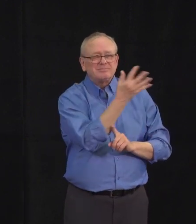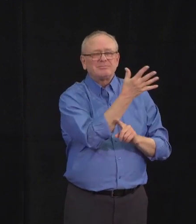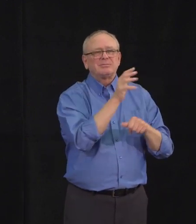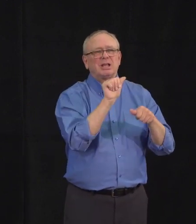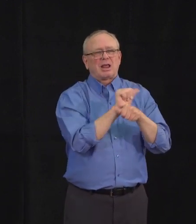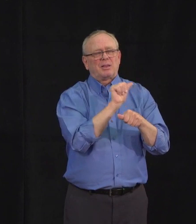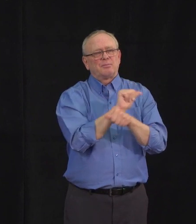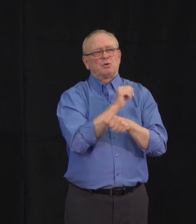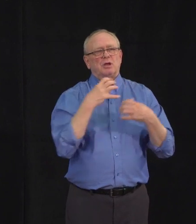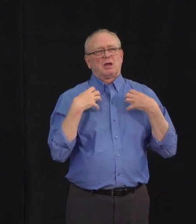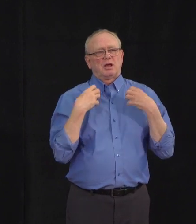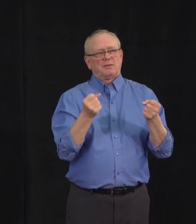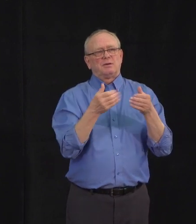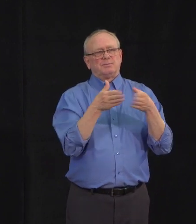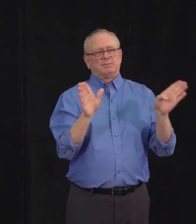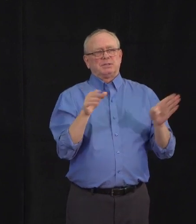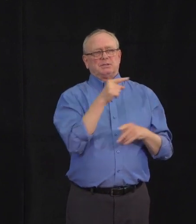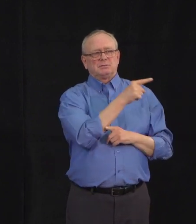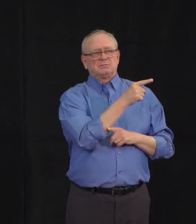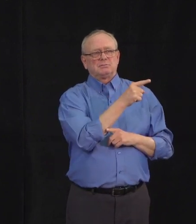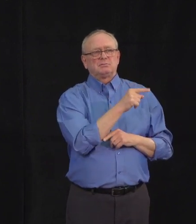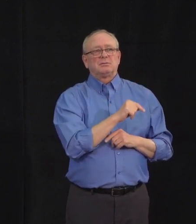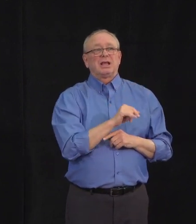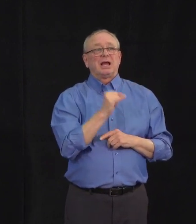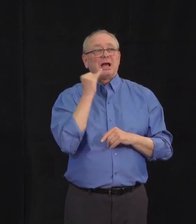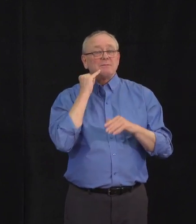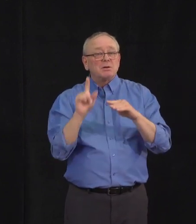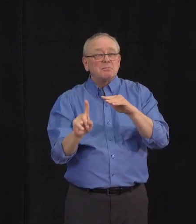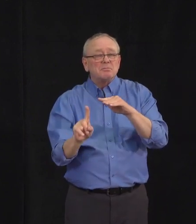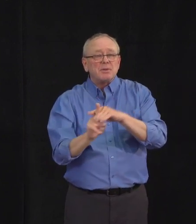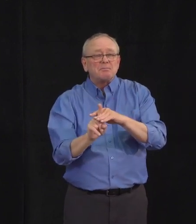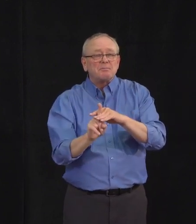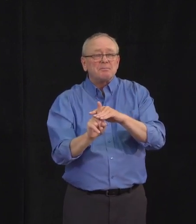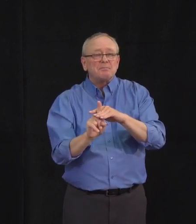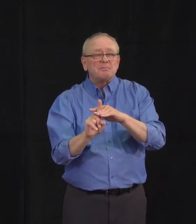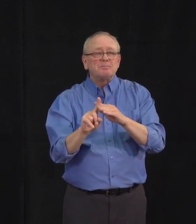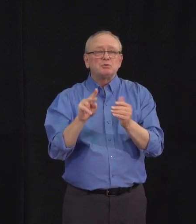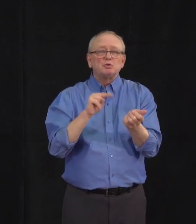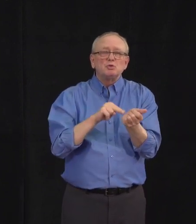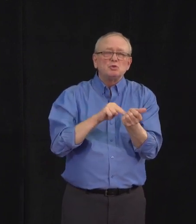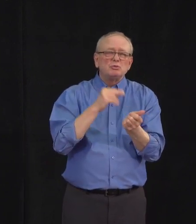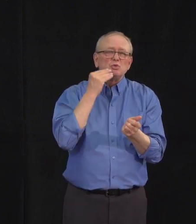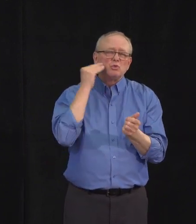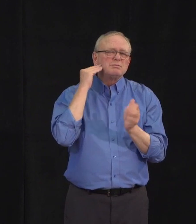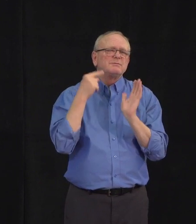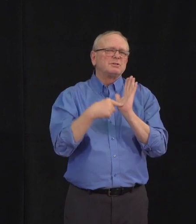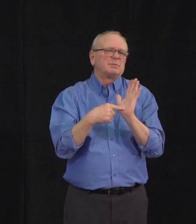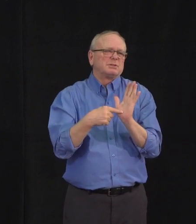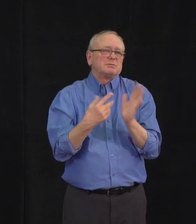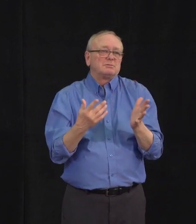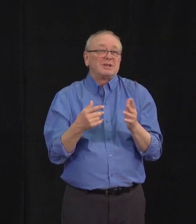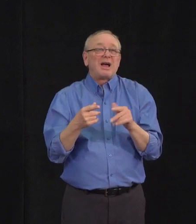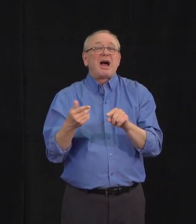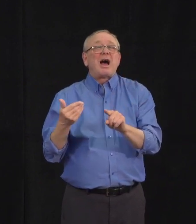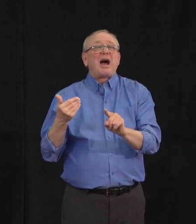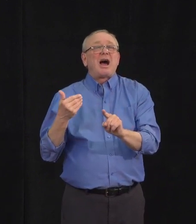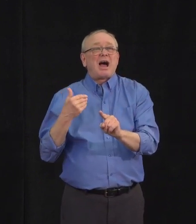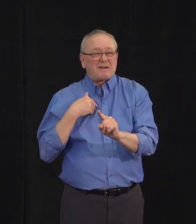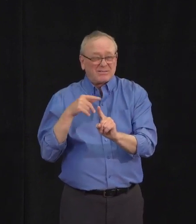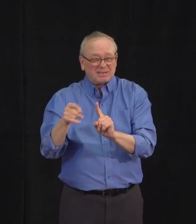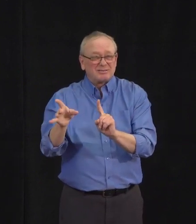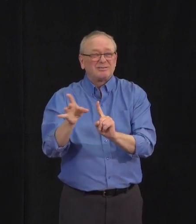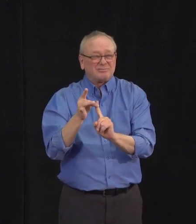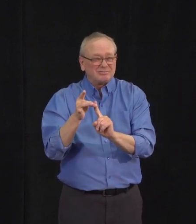when an individual in one of these settings, such as continuing care, has symptoms related to COVID, so that even before a case